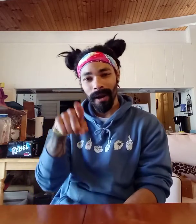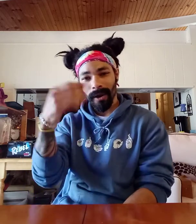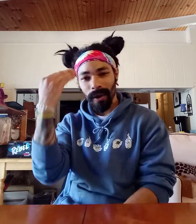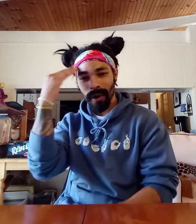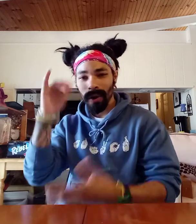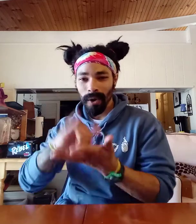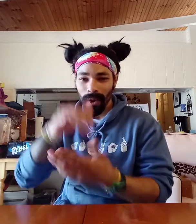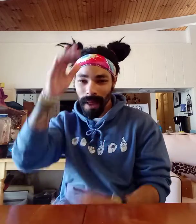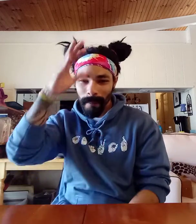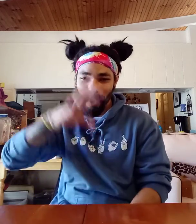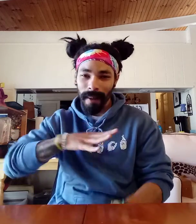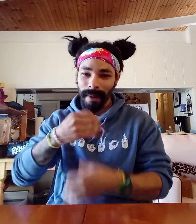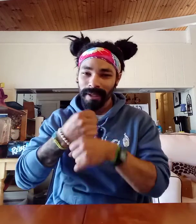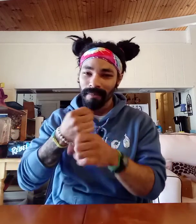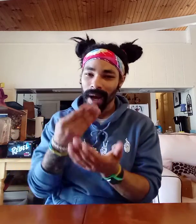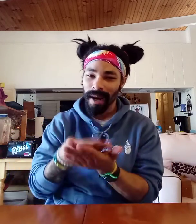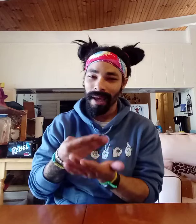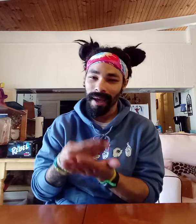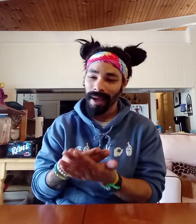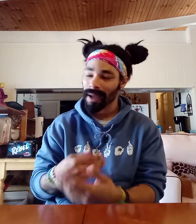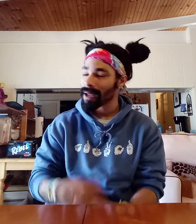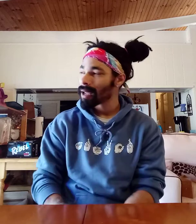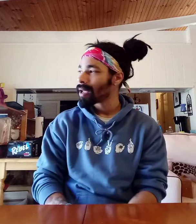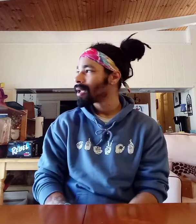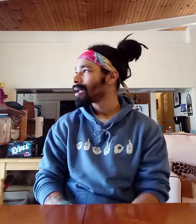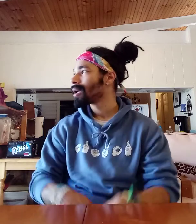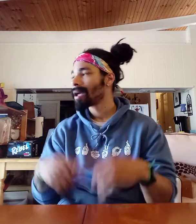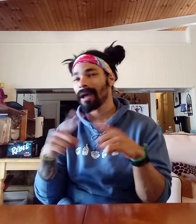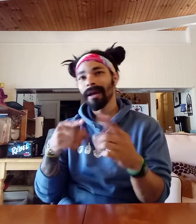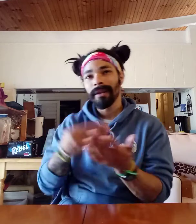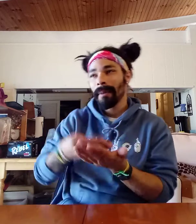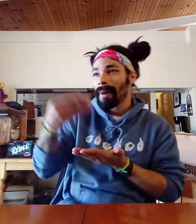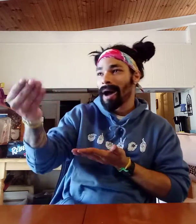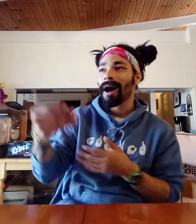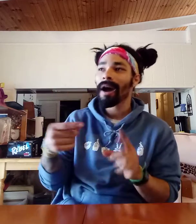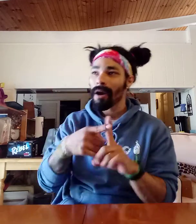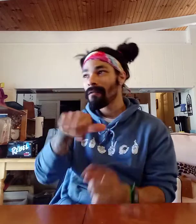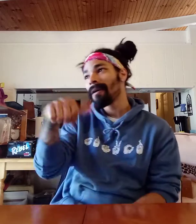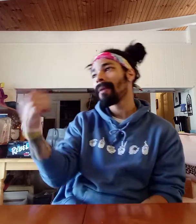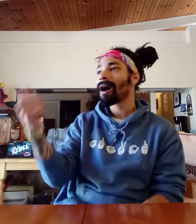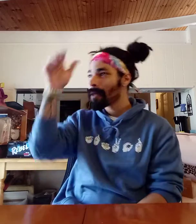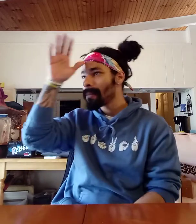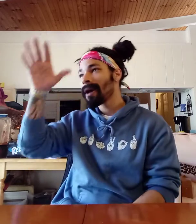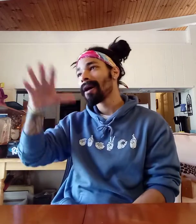You know that man makes money To buy from other men